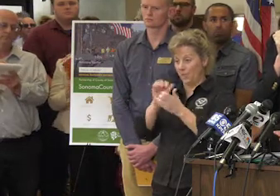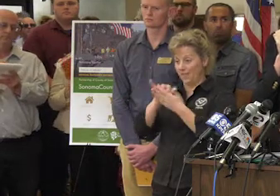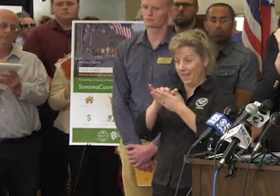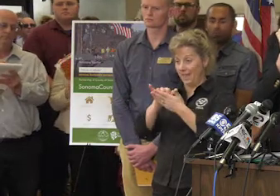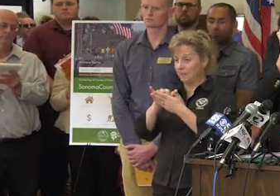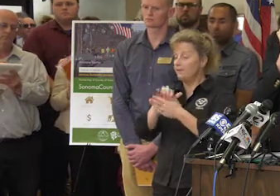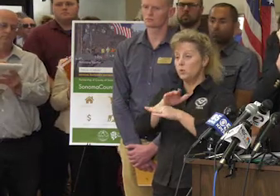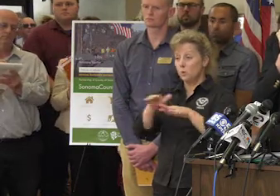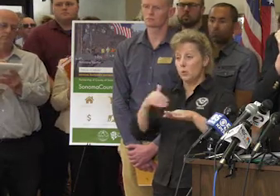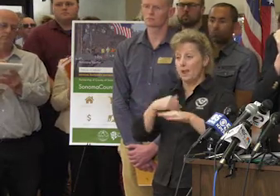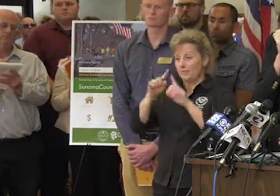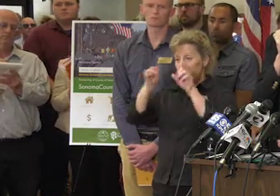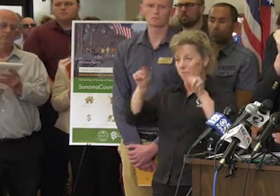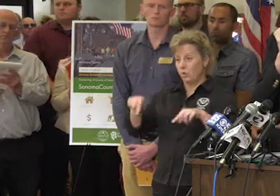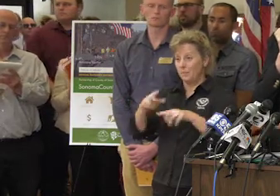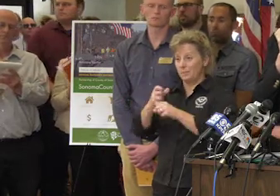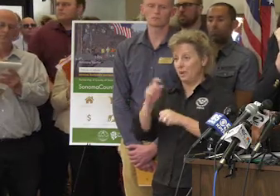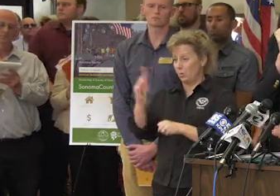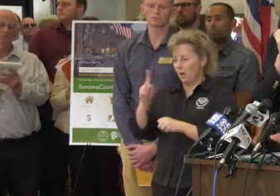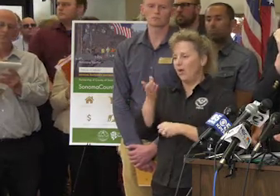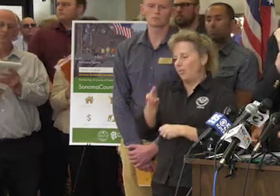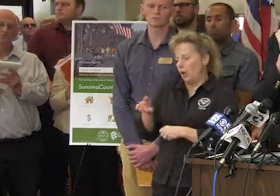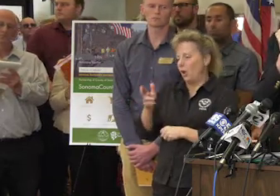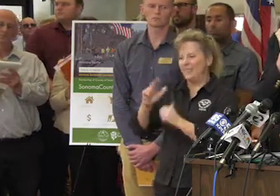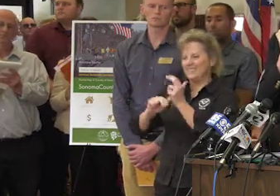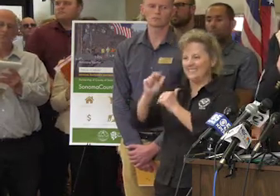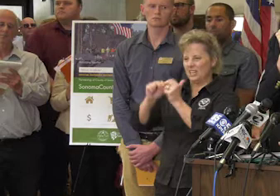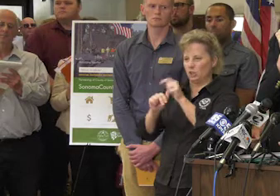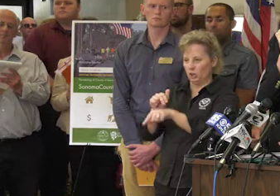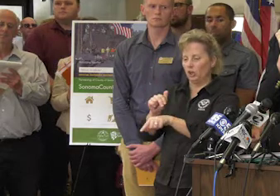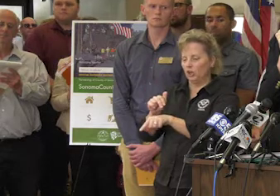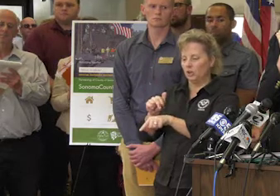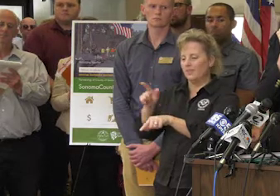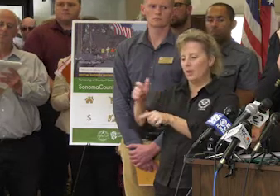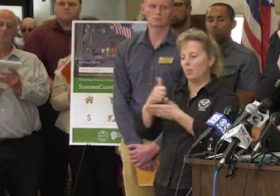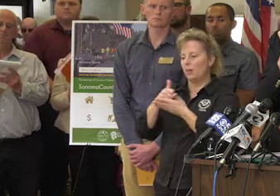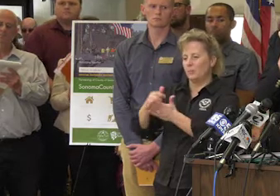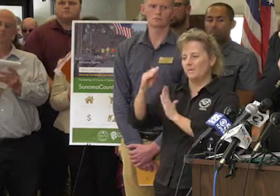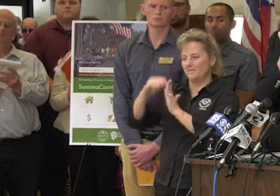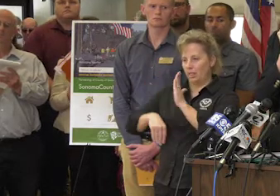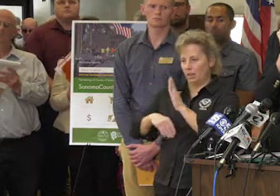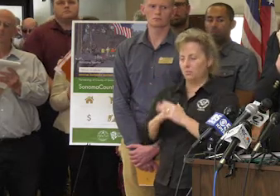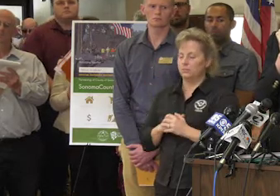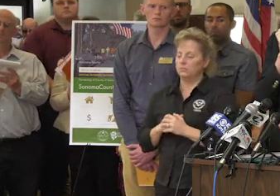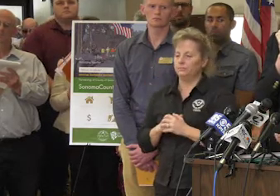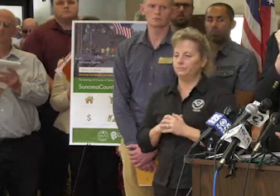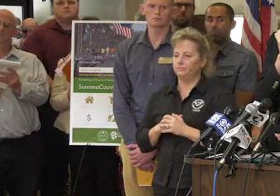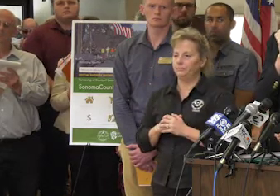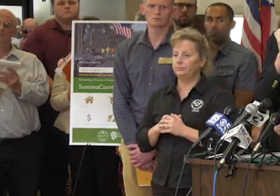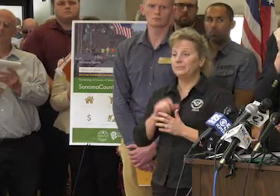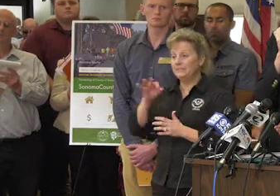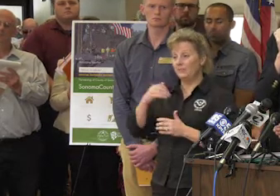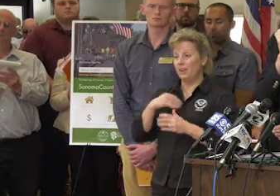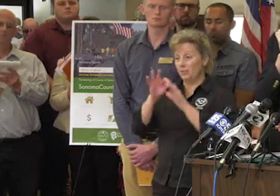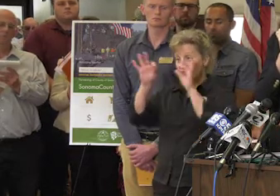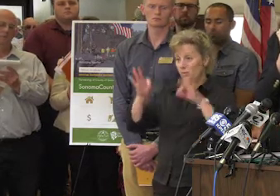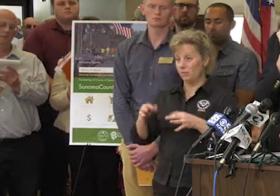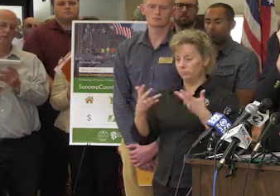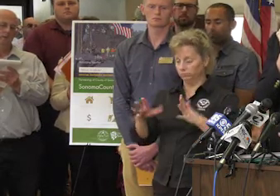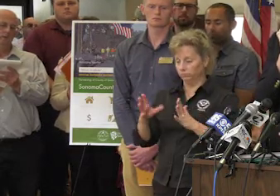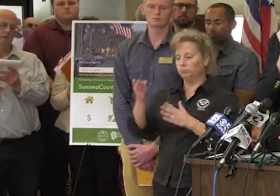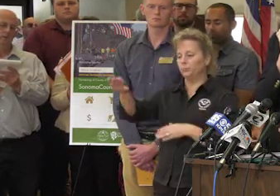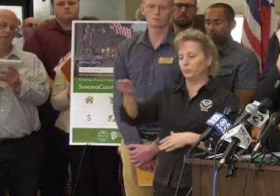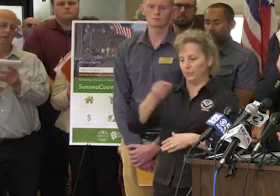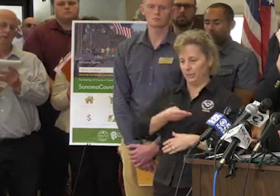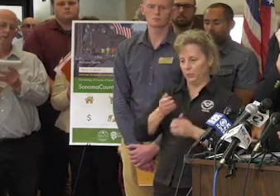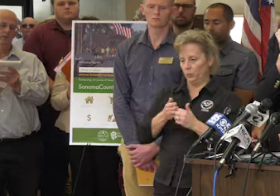that form, you can get the form at the center and there will be someone to help you fill that out. But if you have that form, you can go ahead and